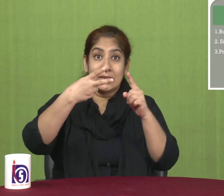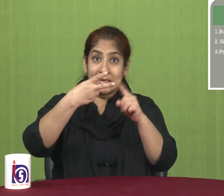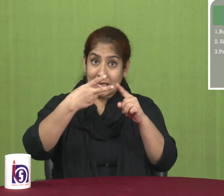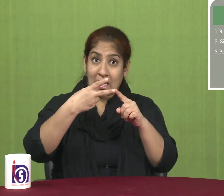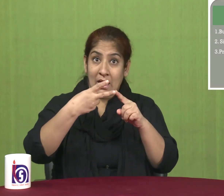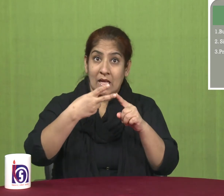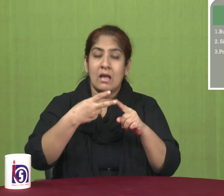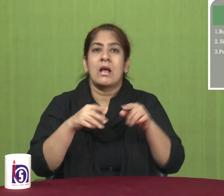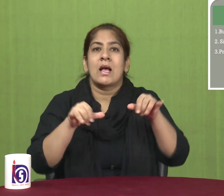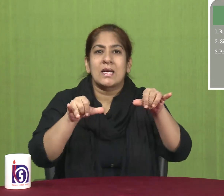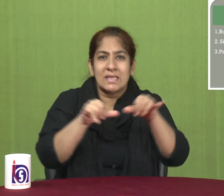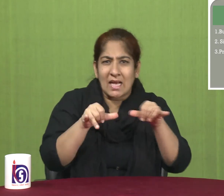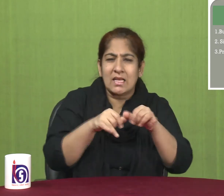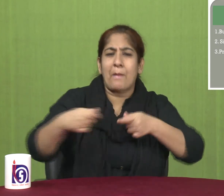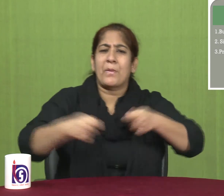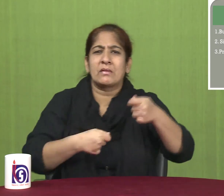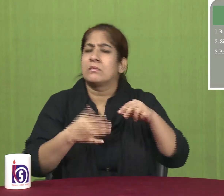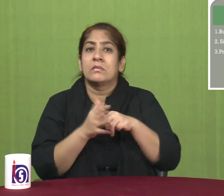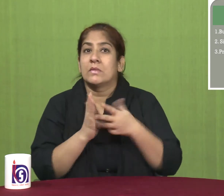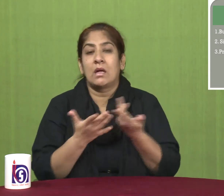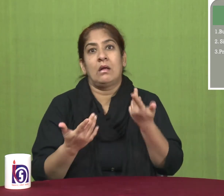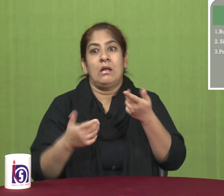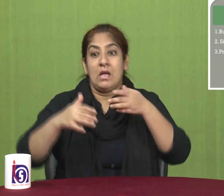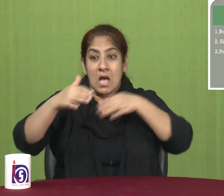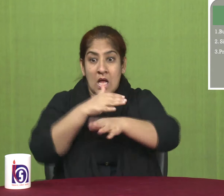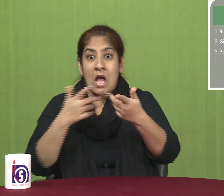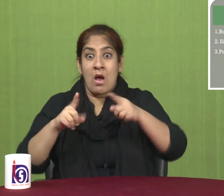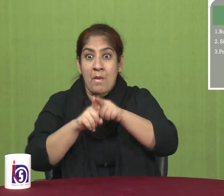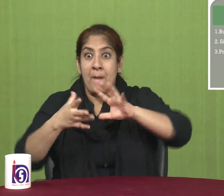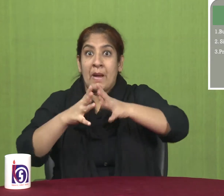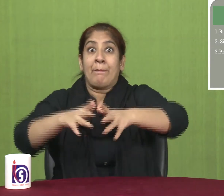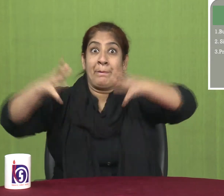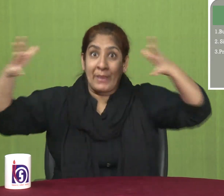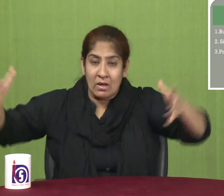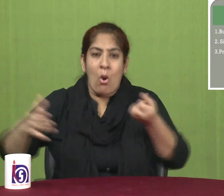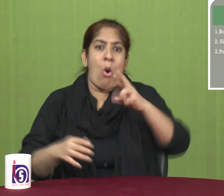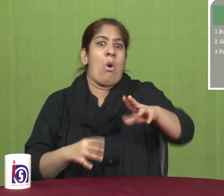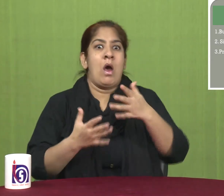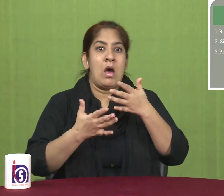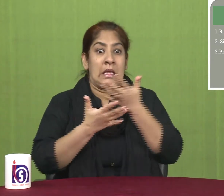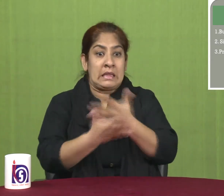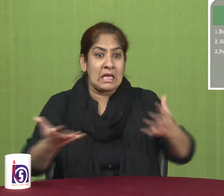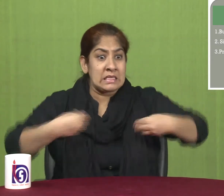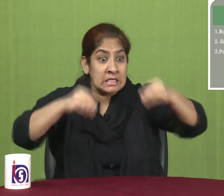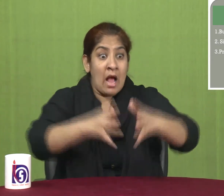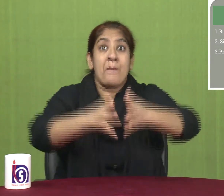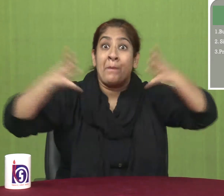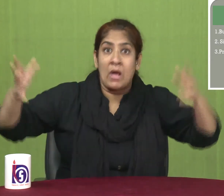The second important factor which affects working capital requirement is